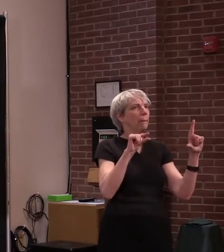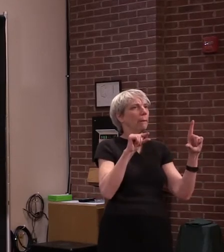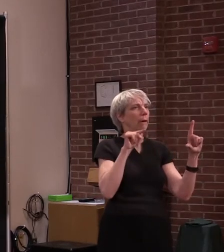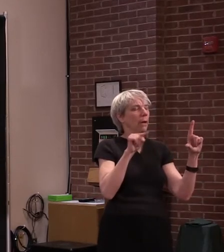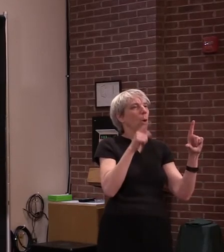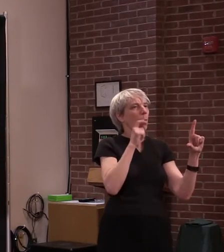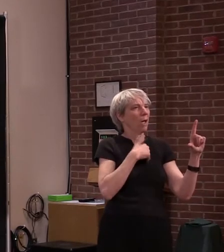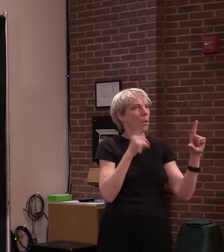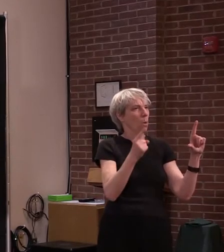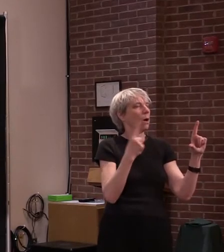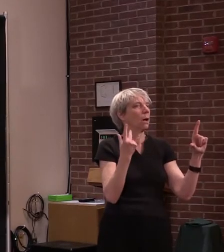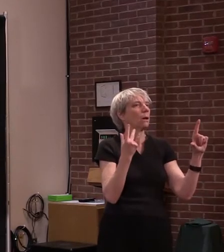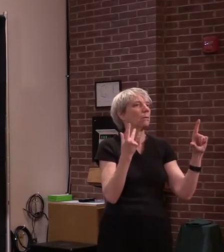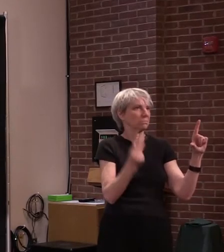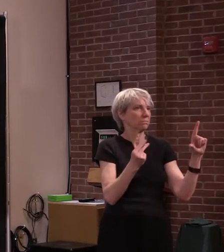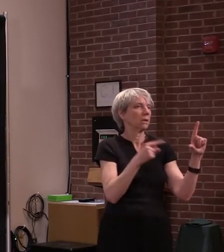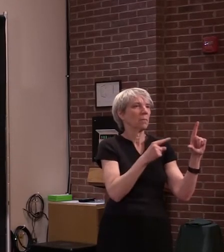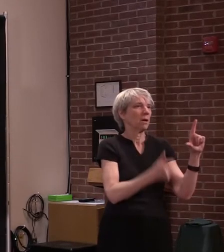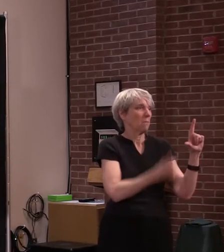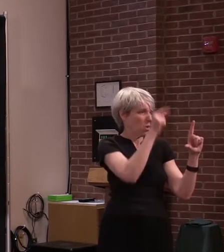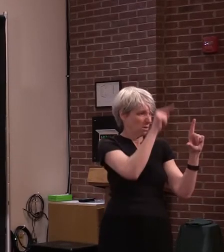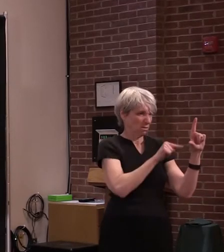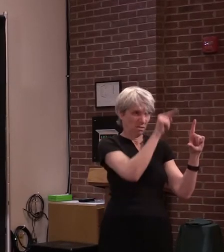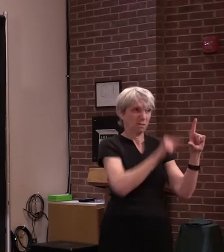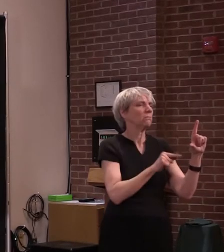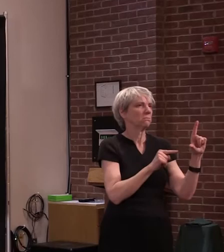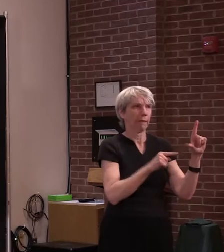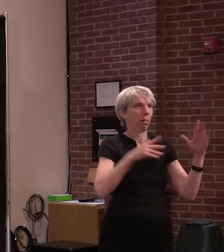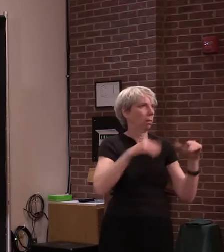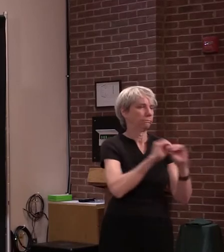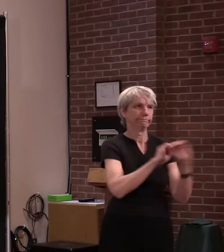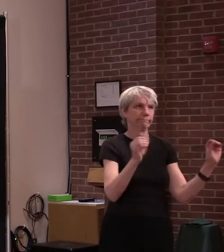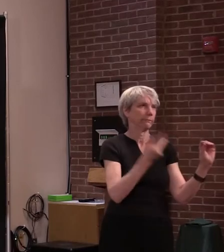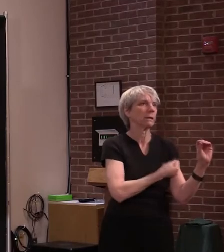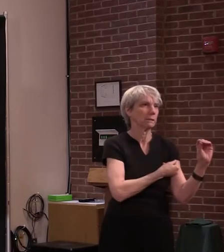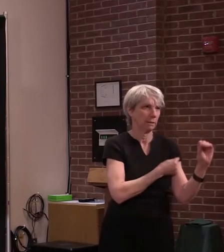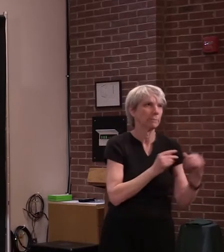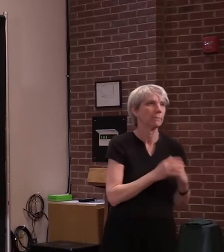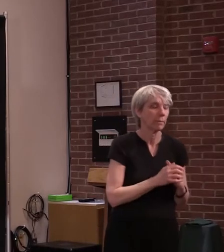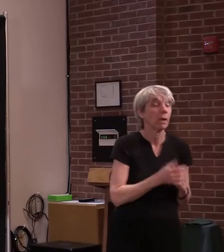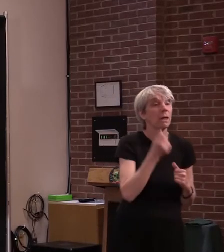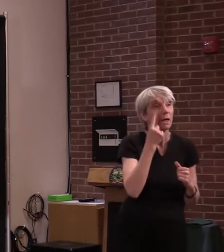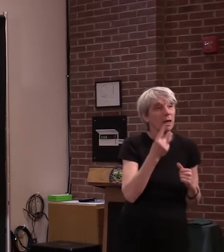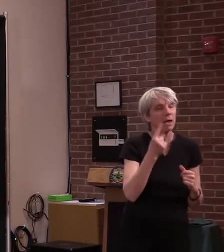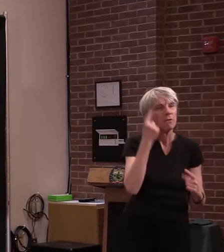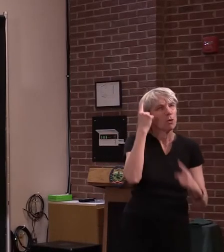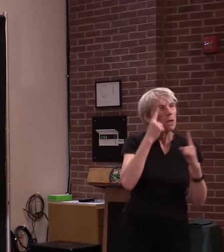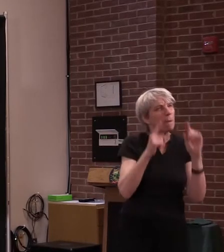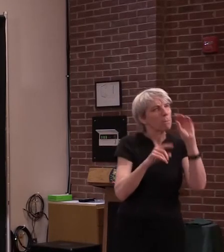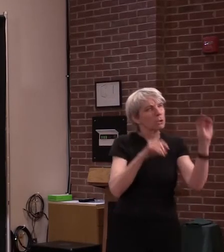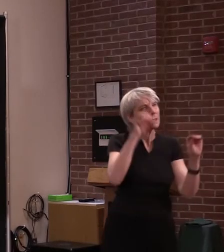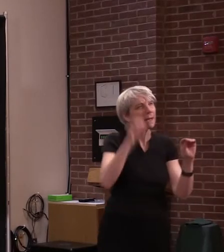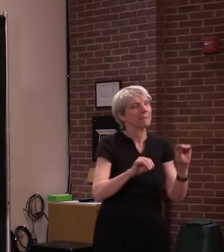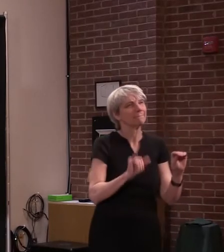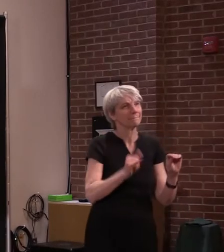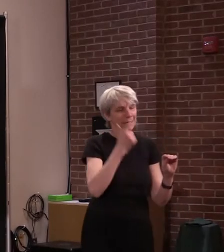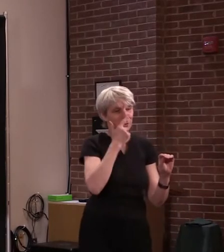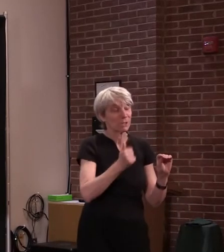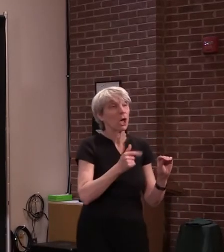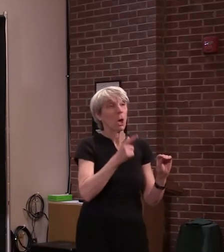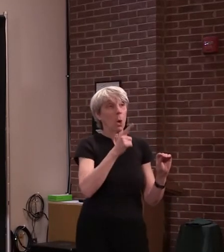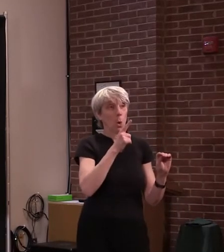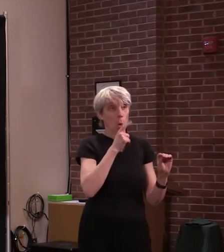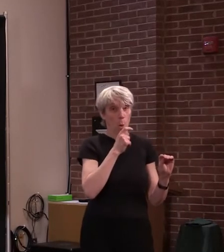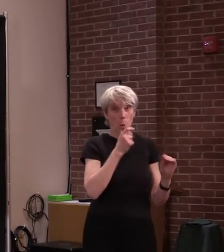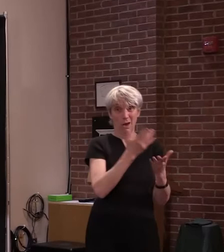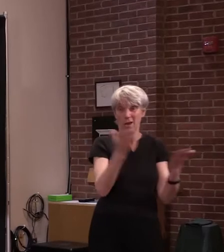profile, most of them are going to fit that profile. And if you think about it as a rate, because the number of unvaccinated